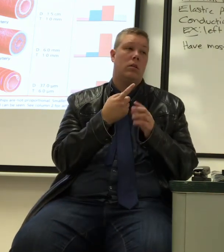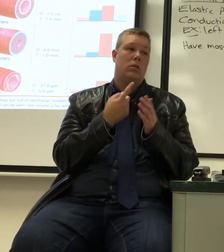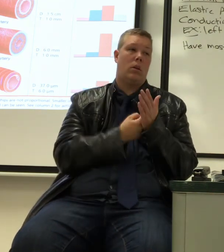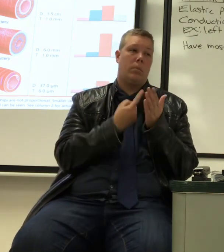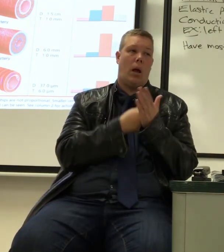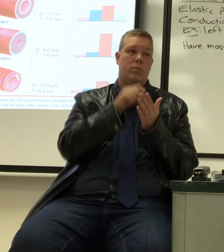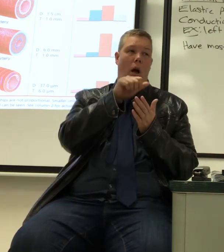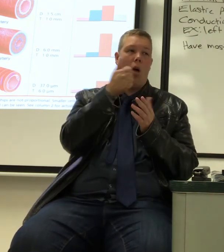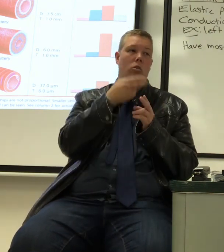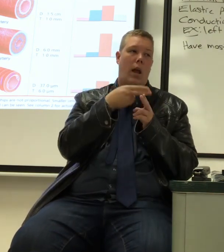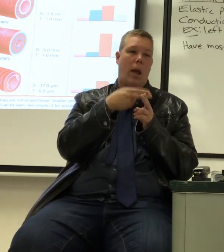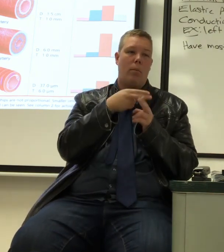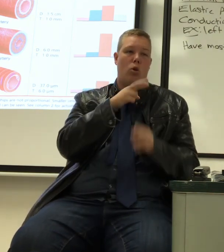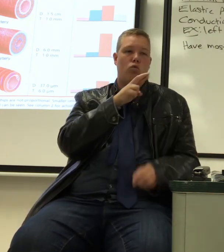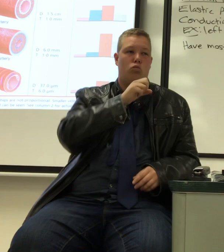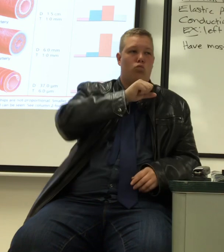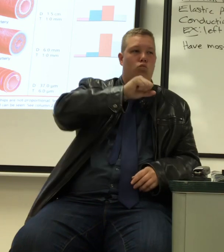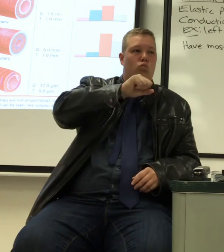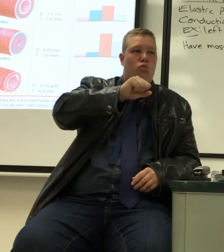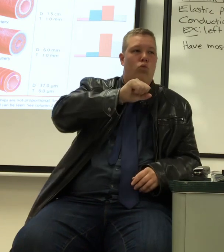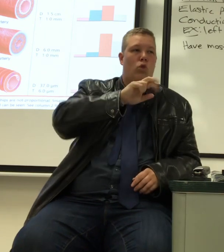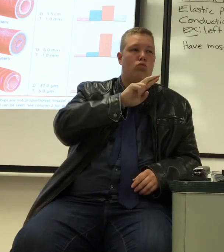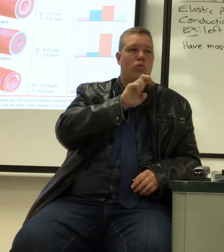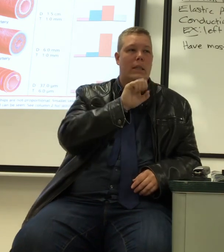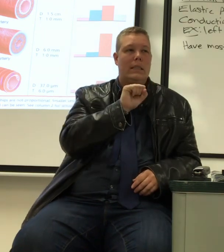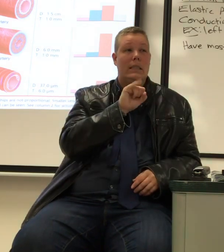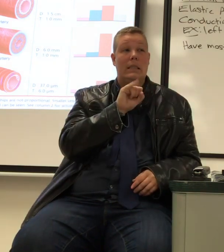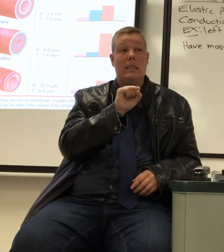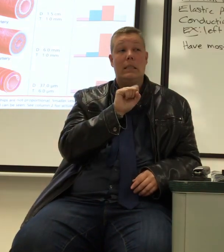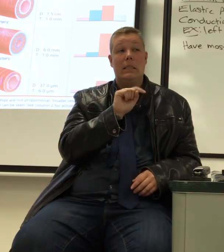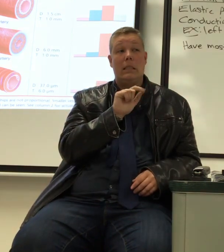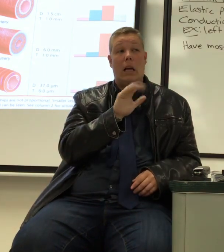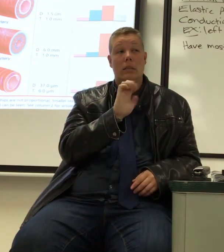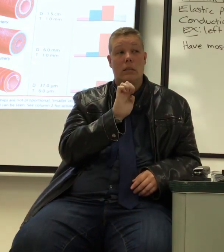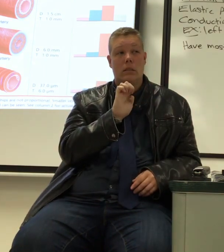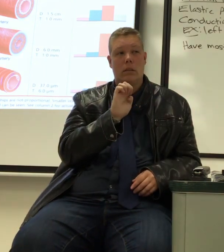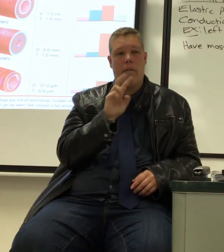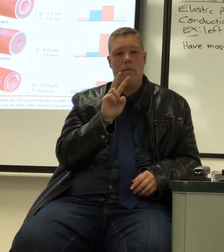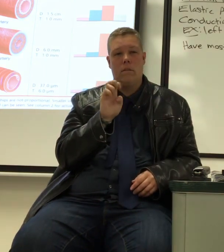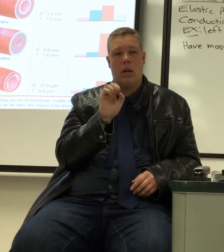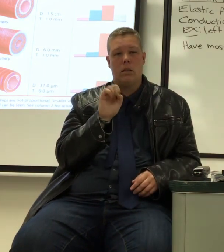The arterioles are called your